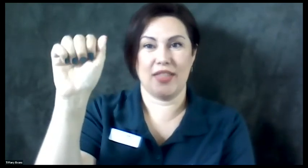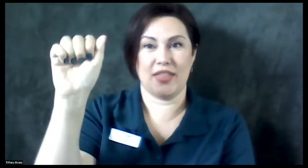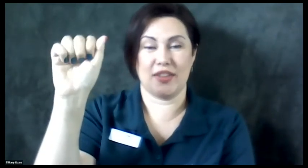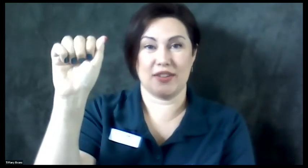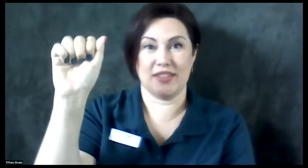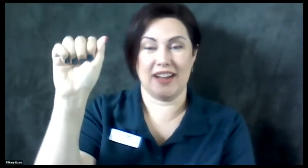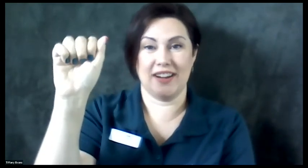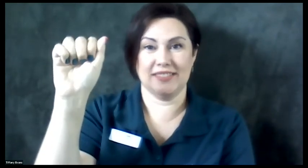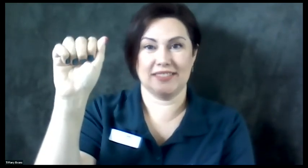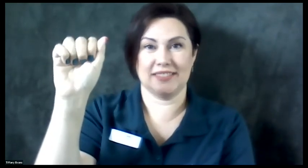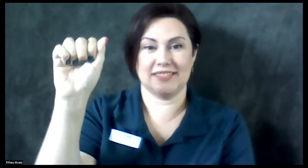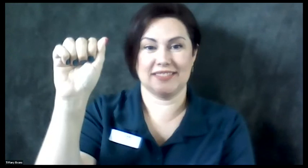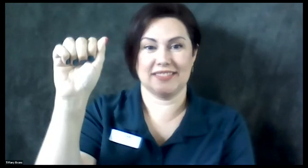third letter,